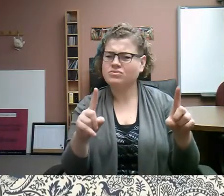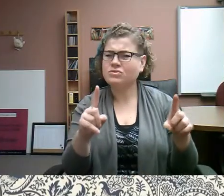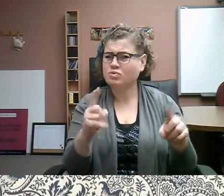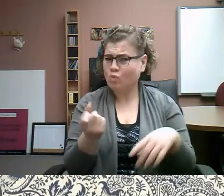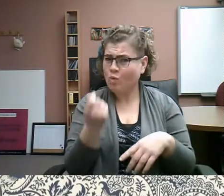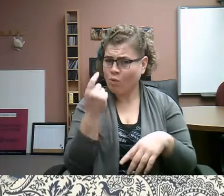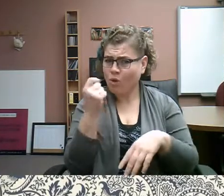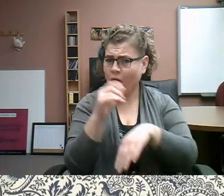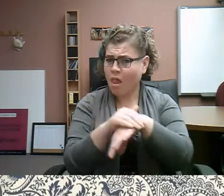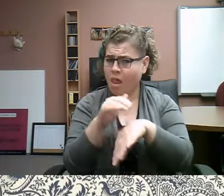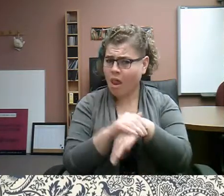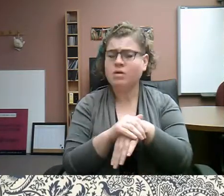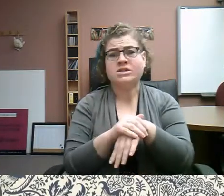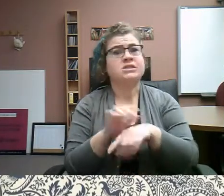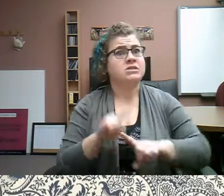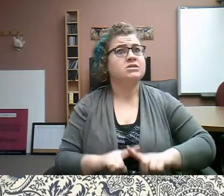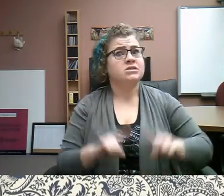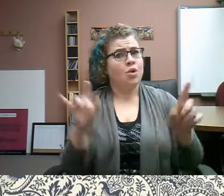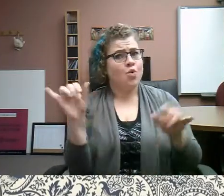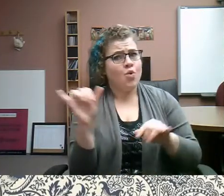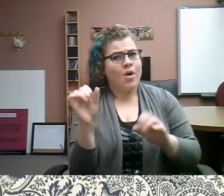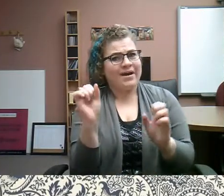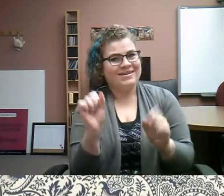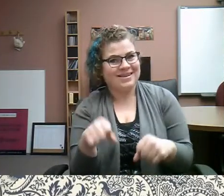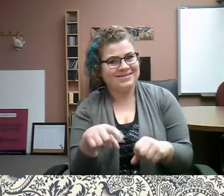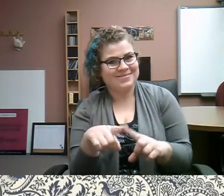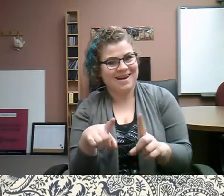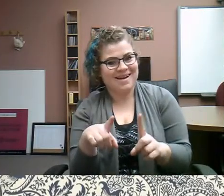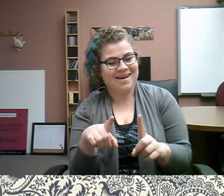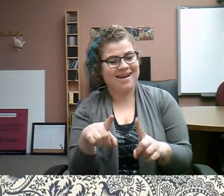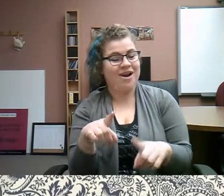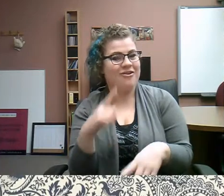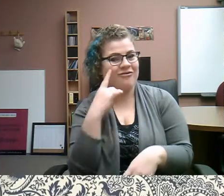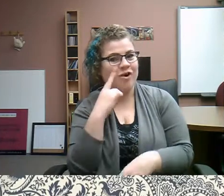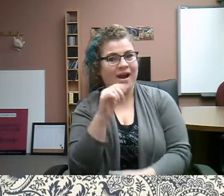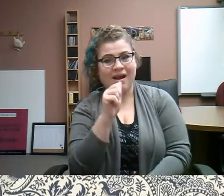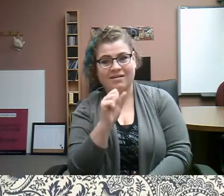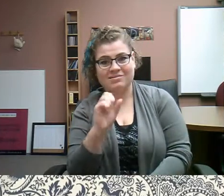So obviously the 2 of them are very different, and it's the same in English.